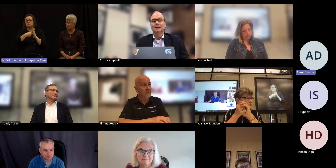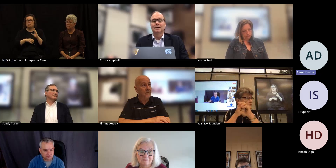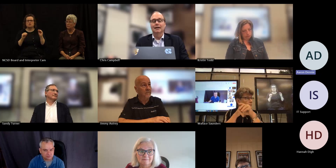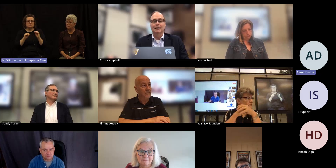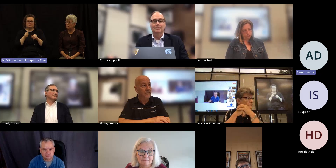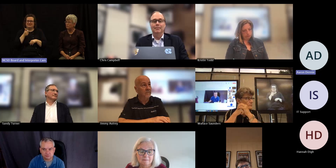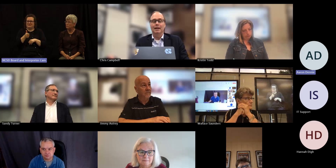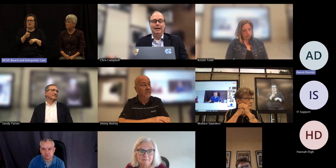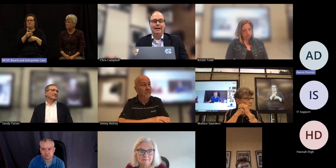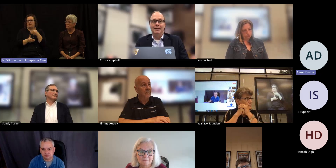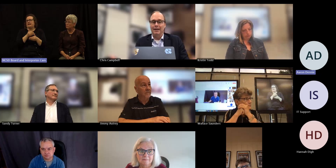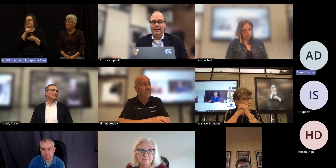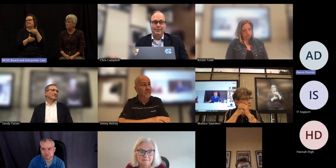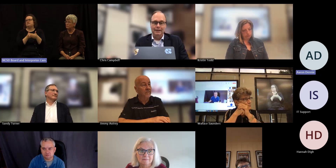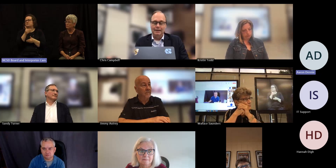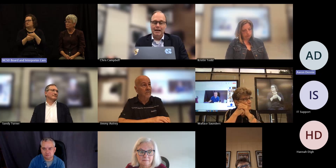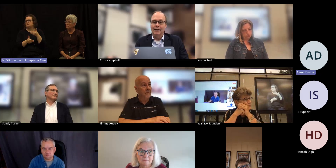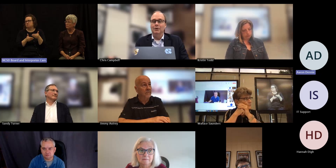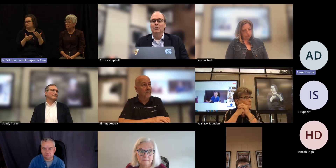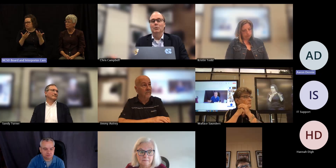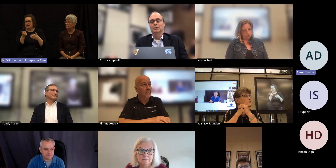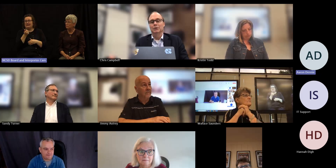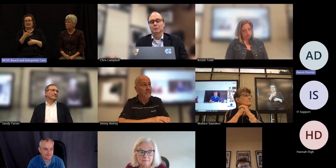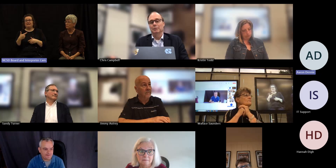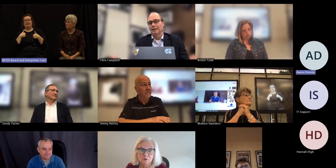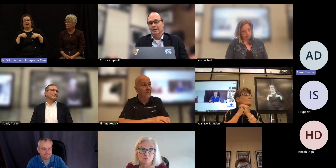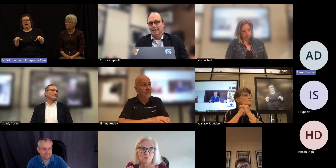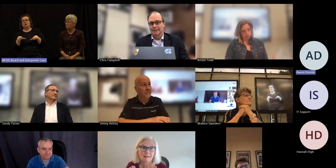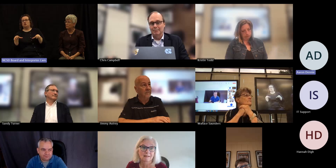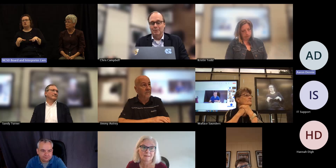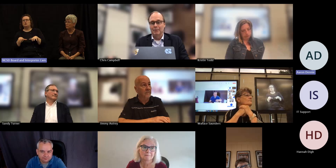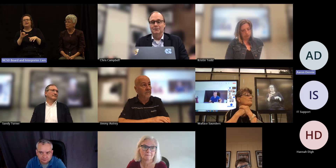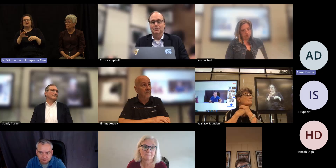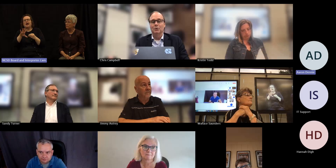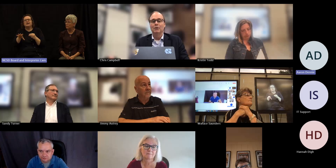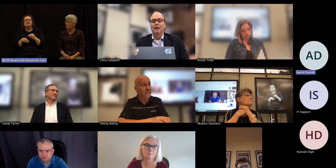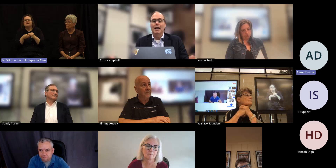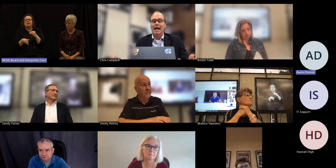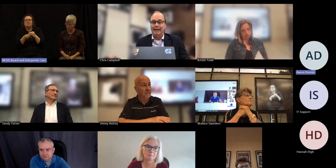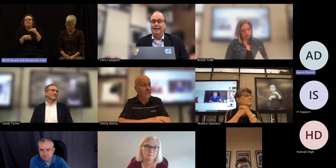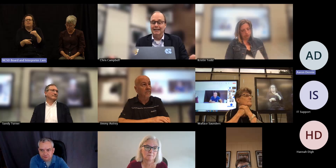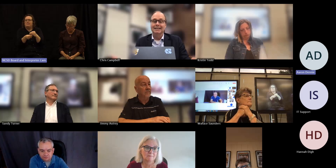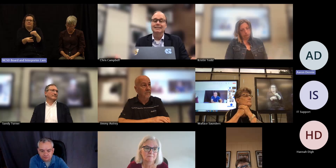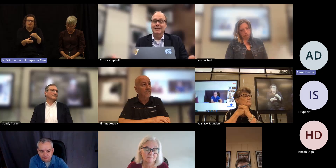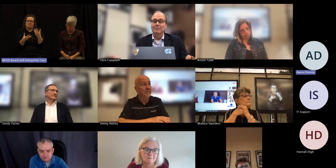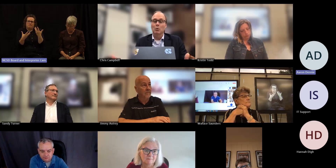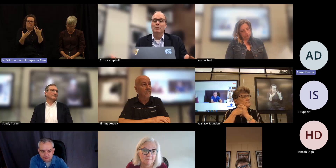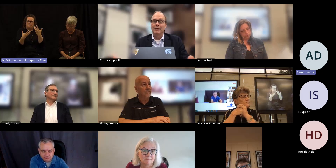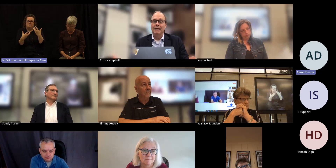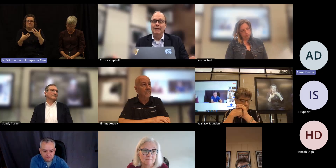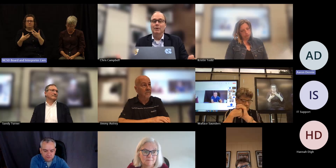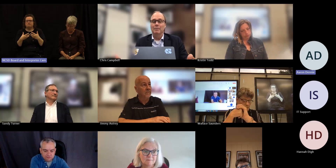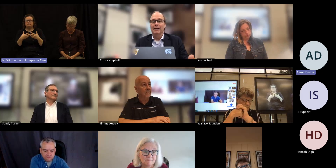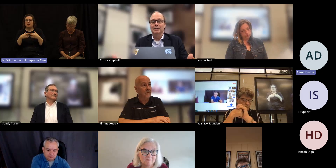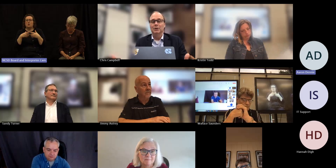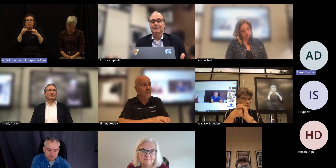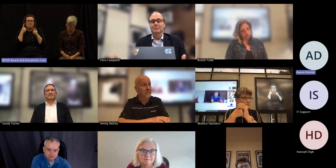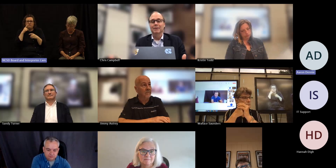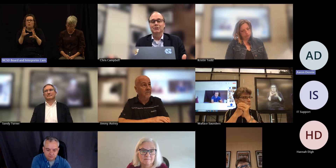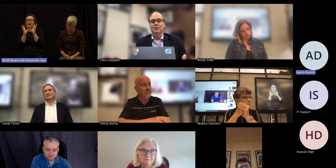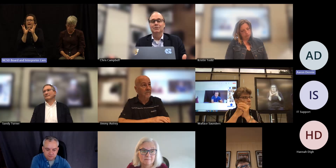pace. Anything that I do will just be kind of supplemental. At an existing board meeting, you